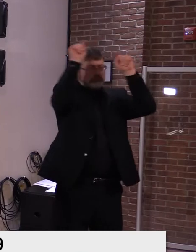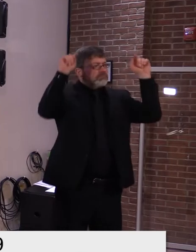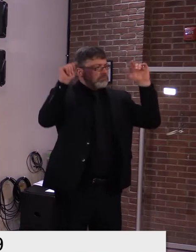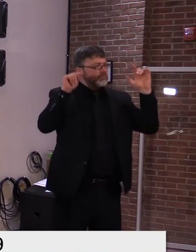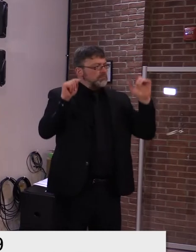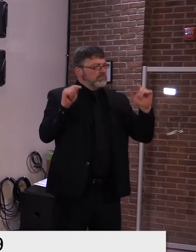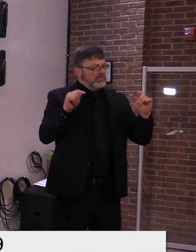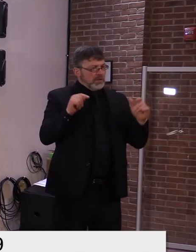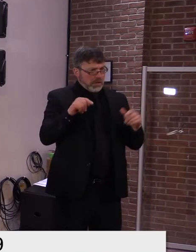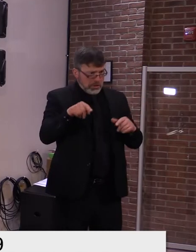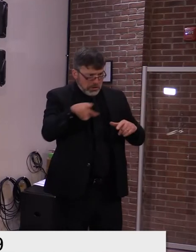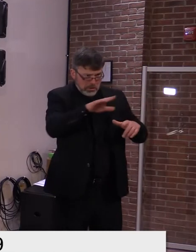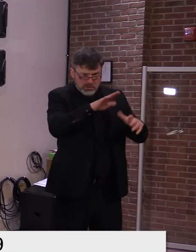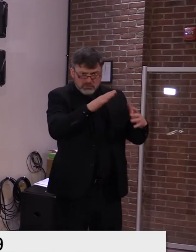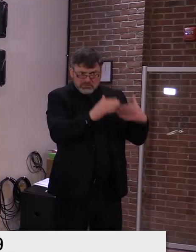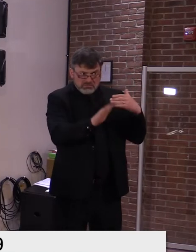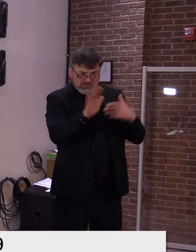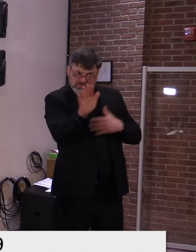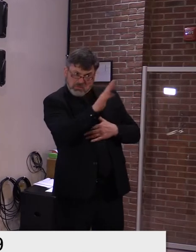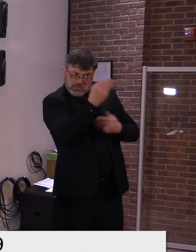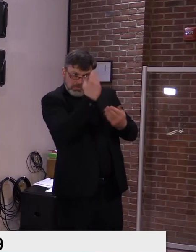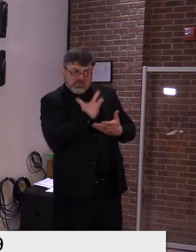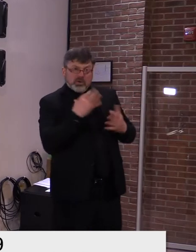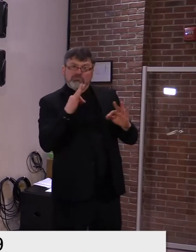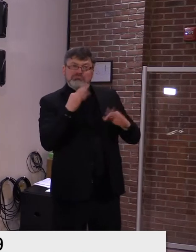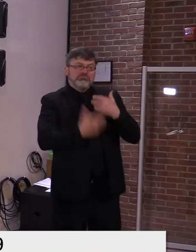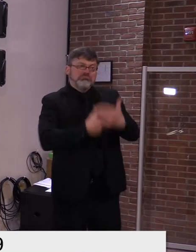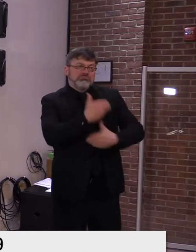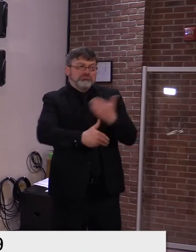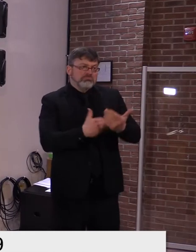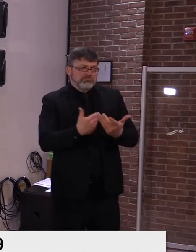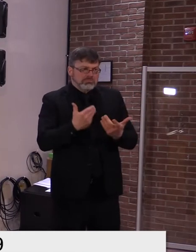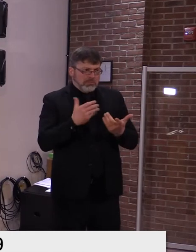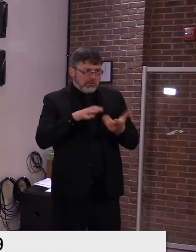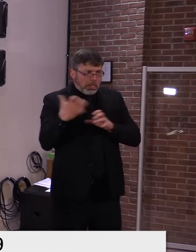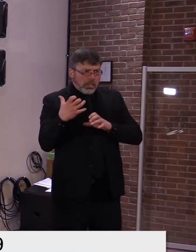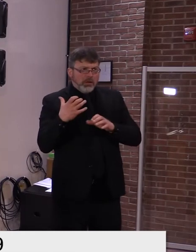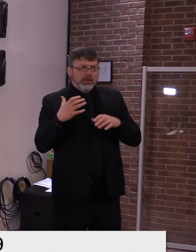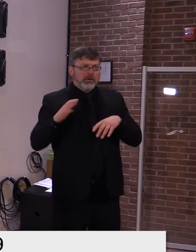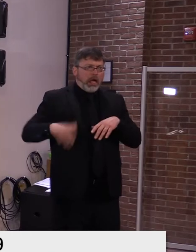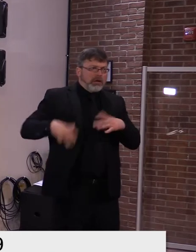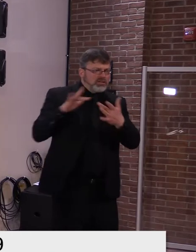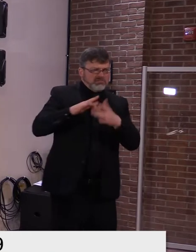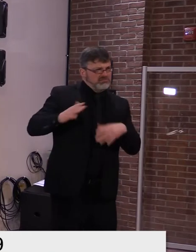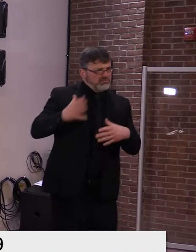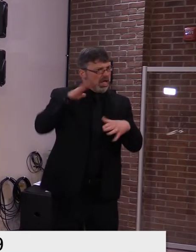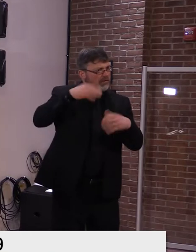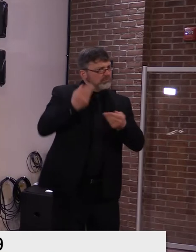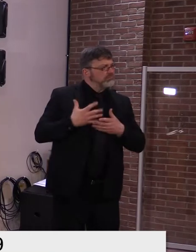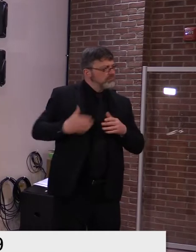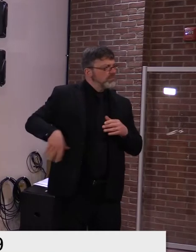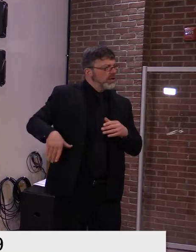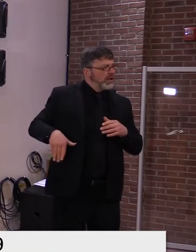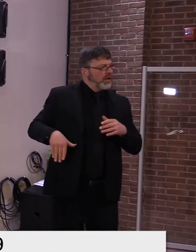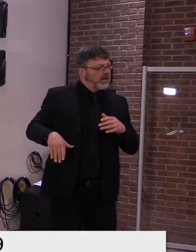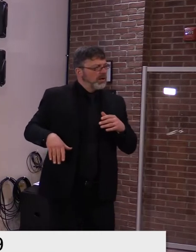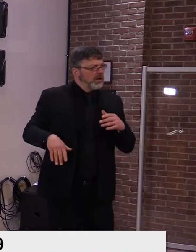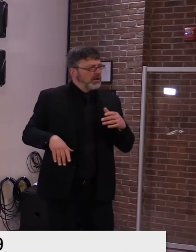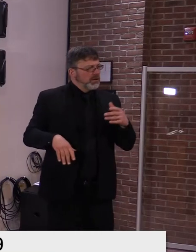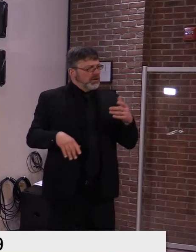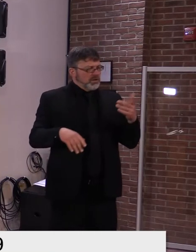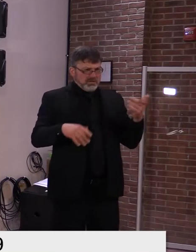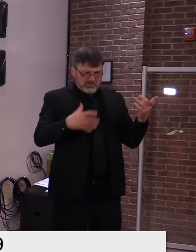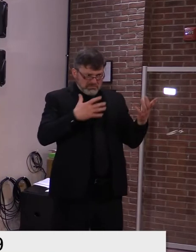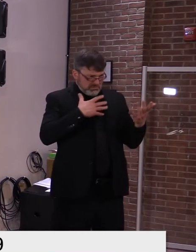been allocating home health from the beginning and continue to allocate home